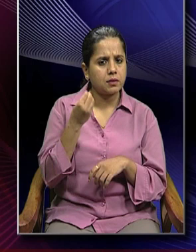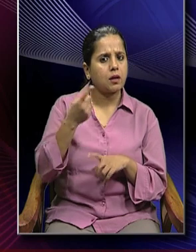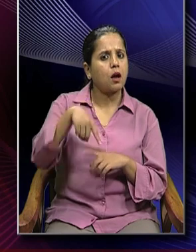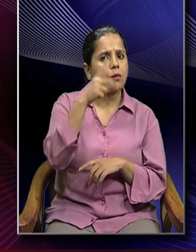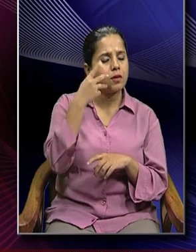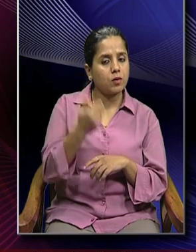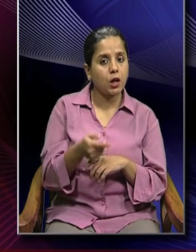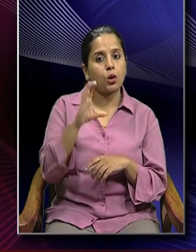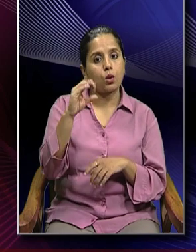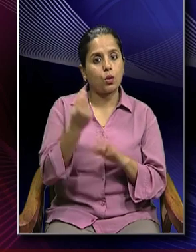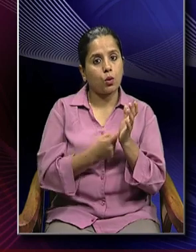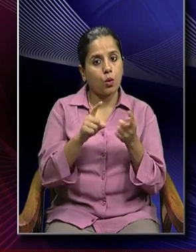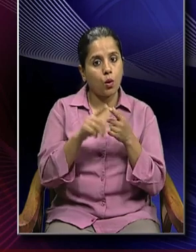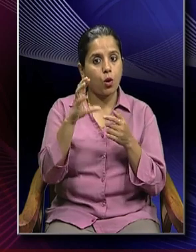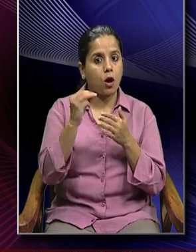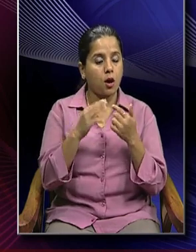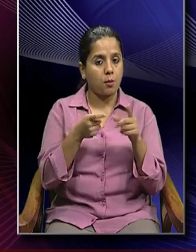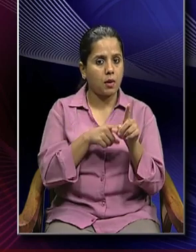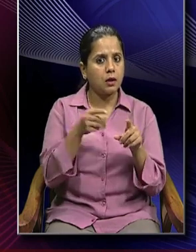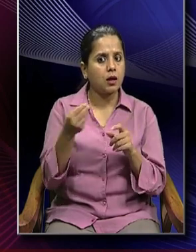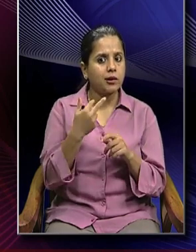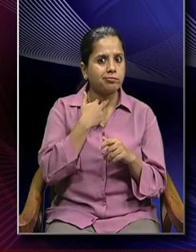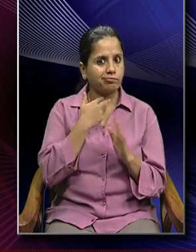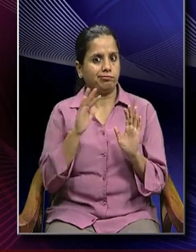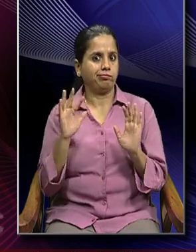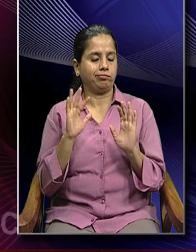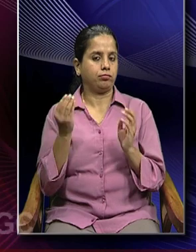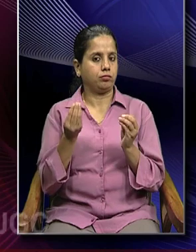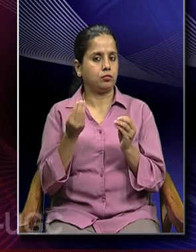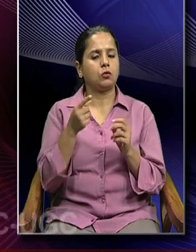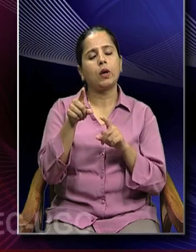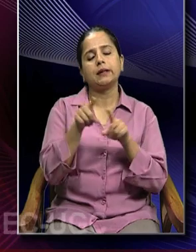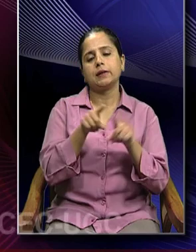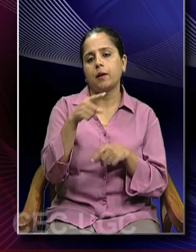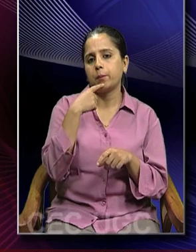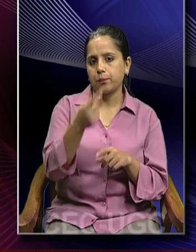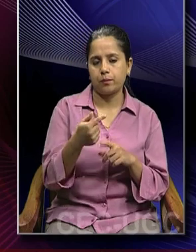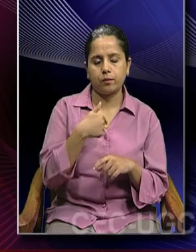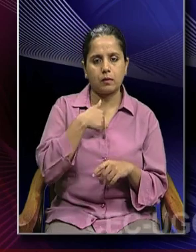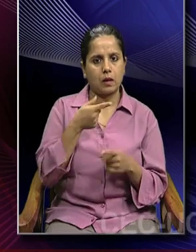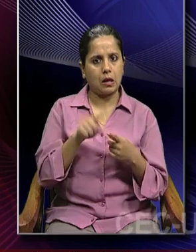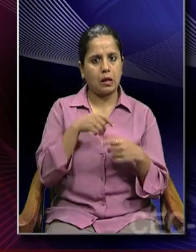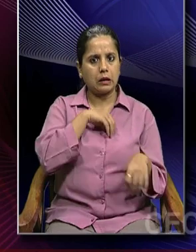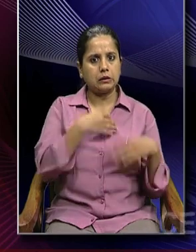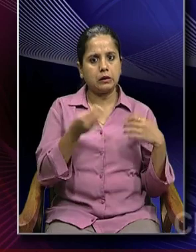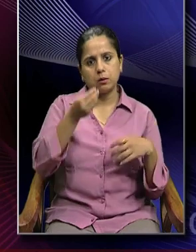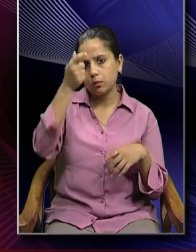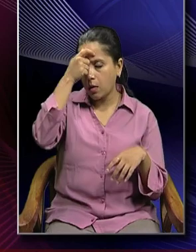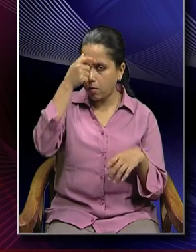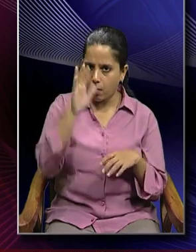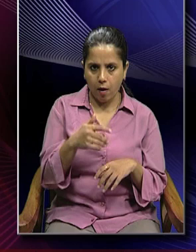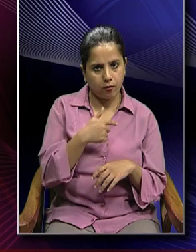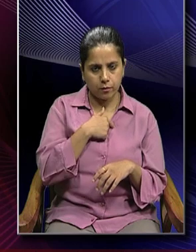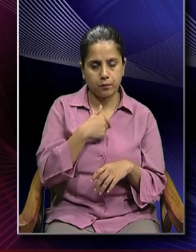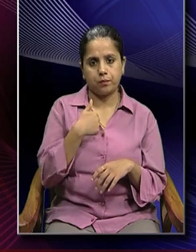these core competencies tend to create rigidities. Suppose if I am suffering from a specific problem,